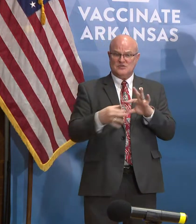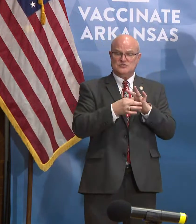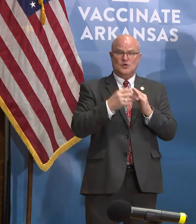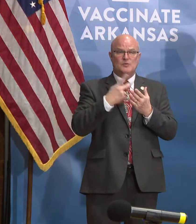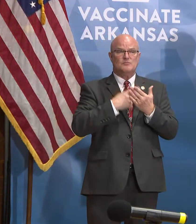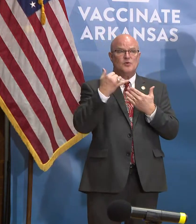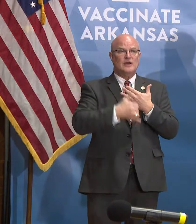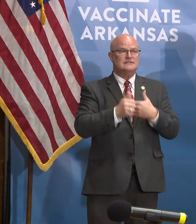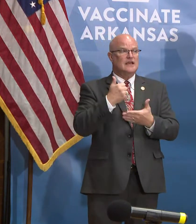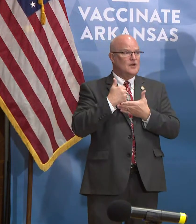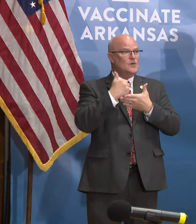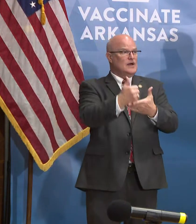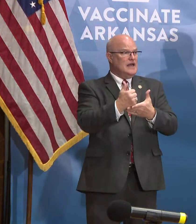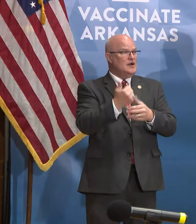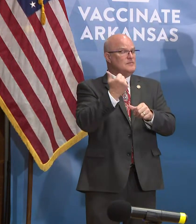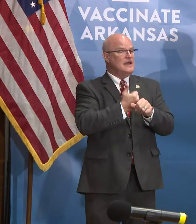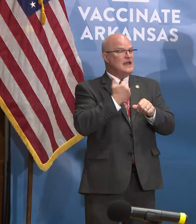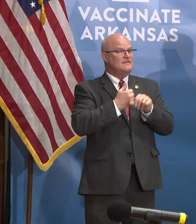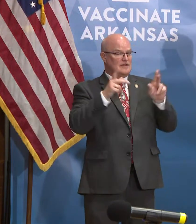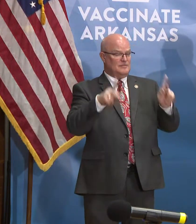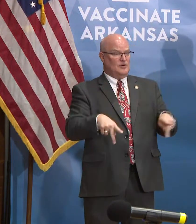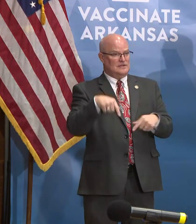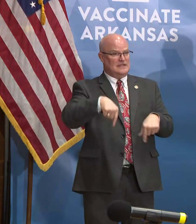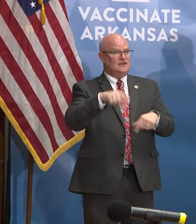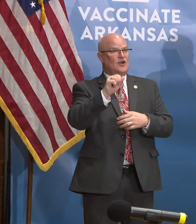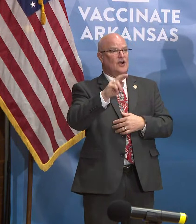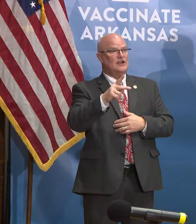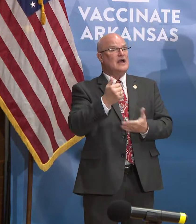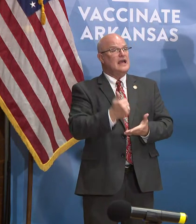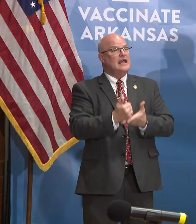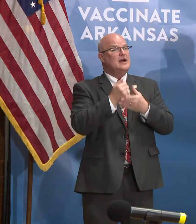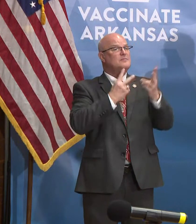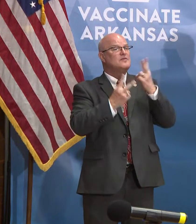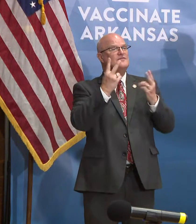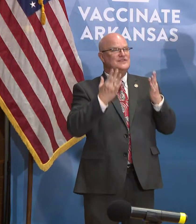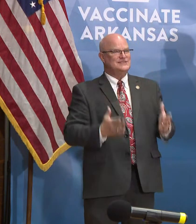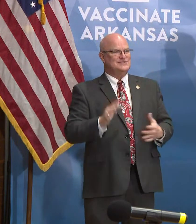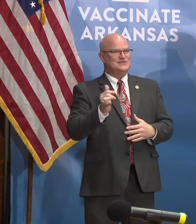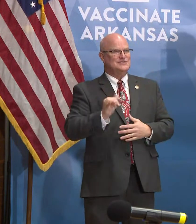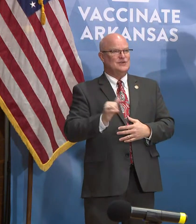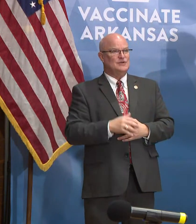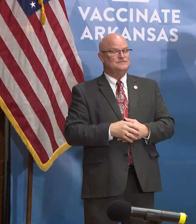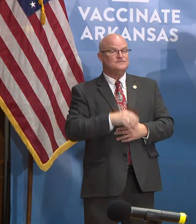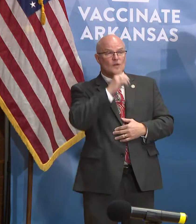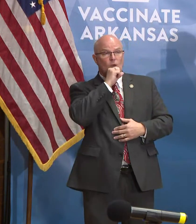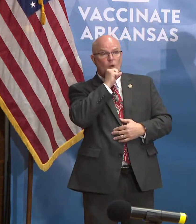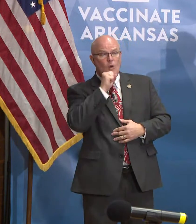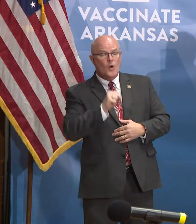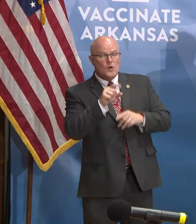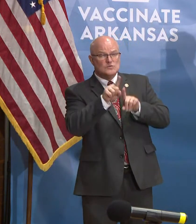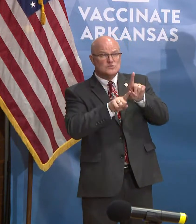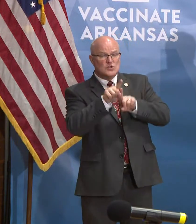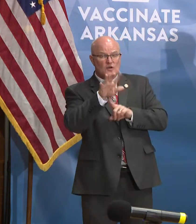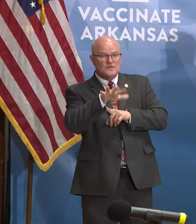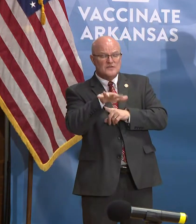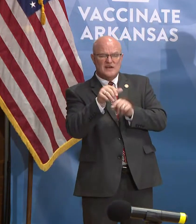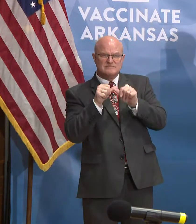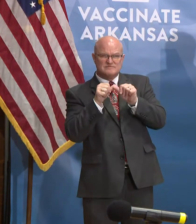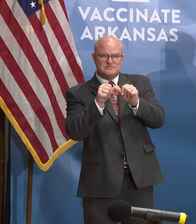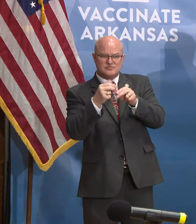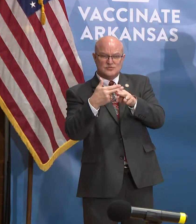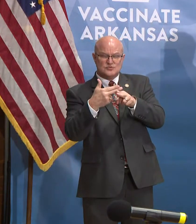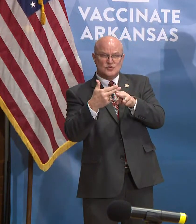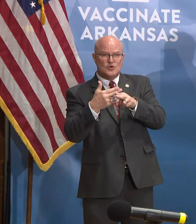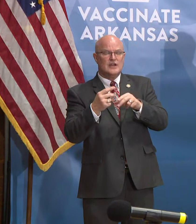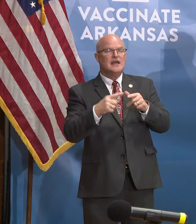and will help every Arkansan and help visitors to our state. We'll keep the old Star 55 up for a little bit to make sure, because